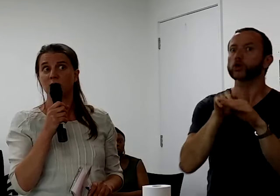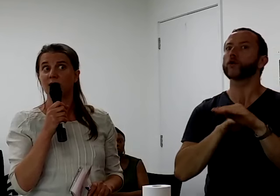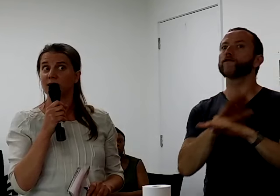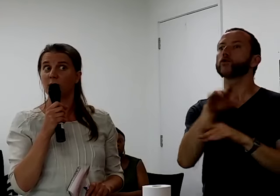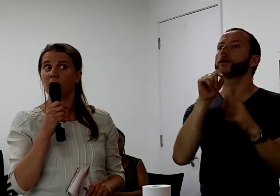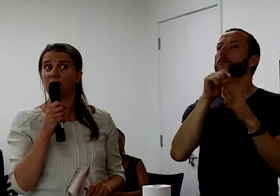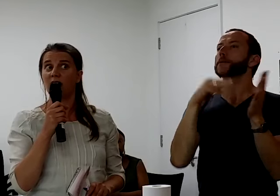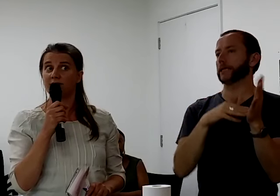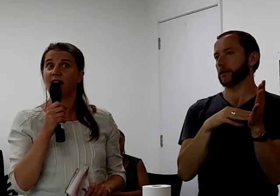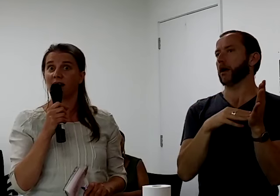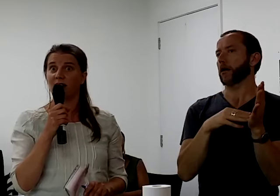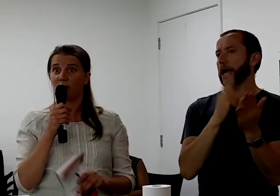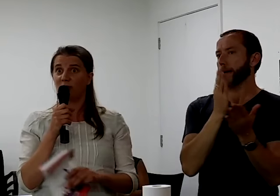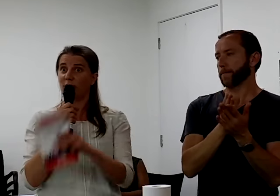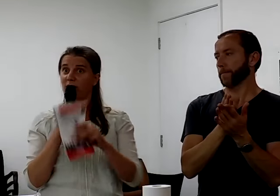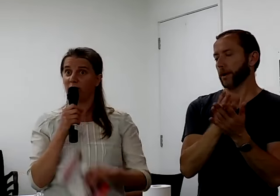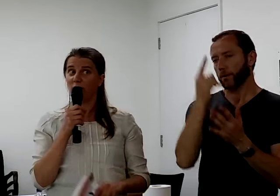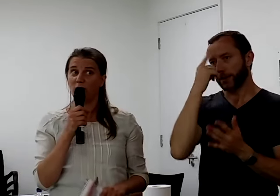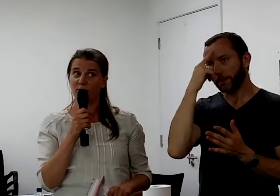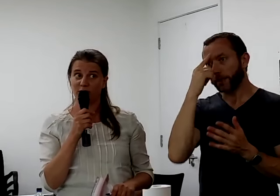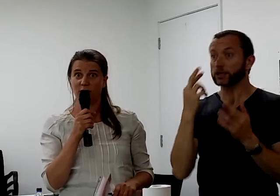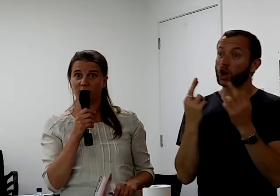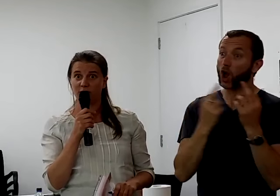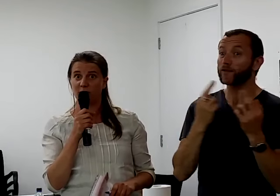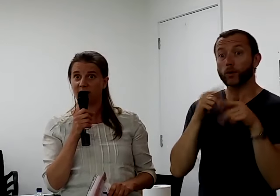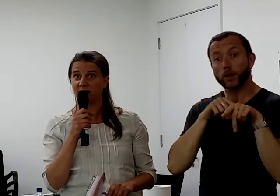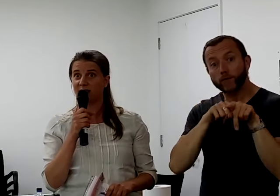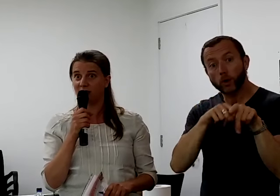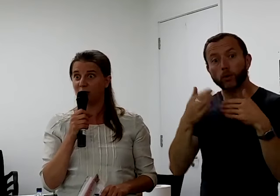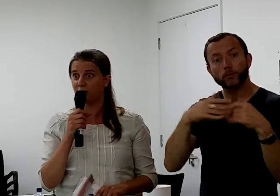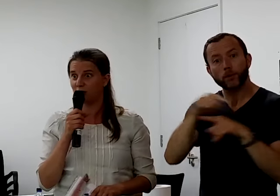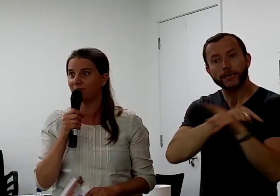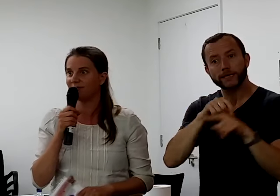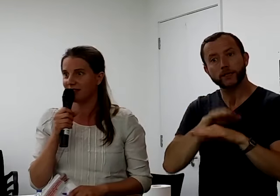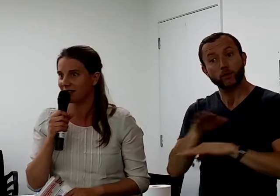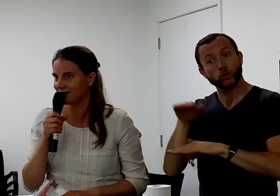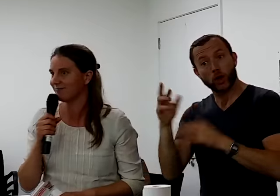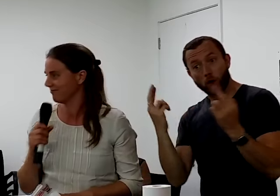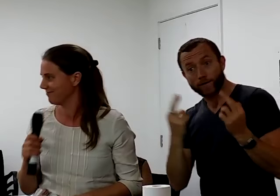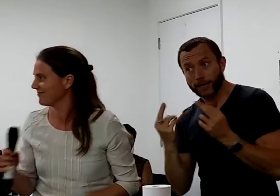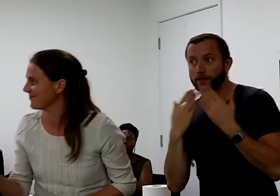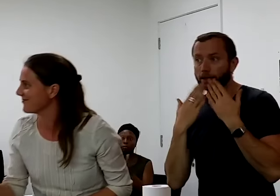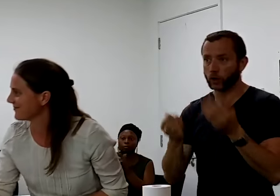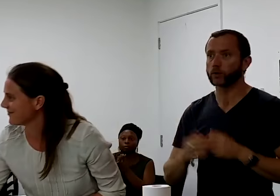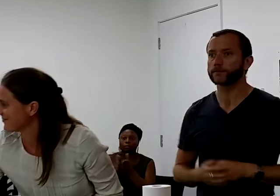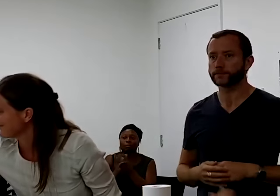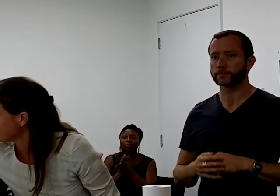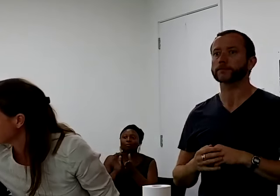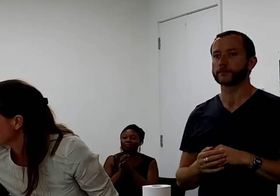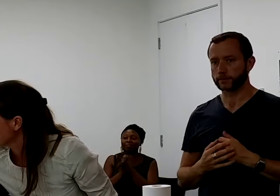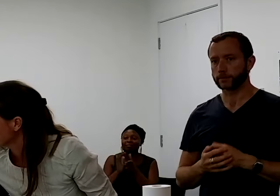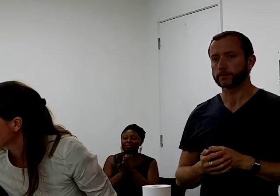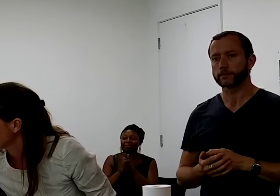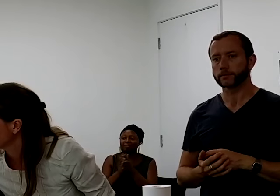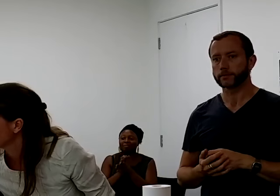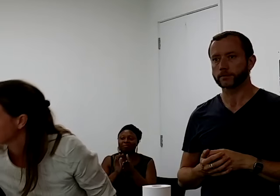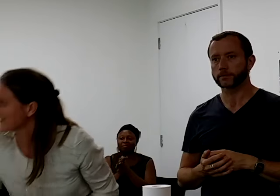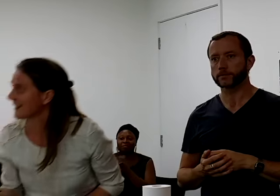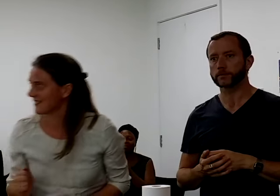minister. So let's think about that, and hopefully we can follow up with further meetings in the future. Thanks.